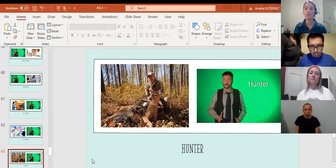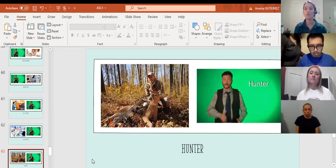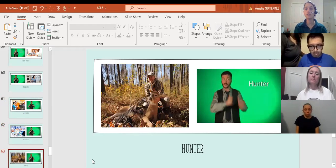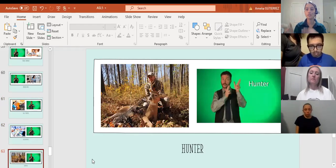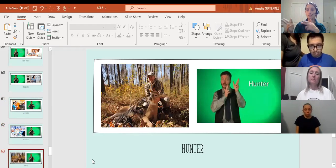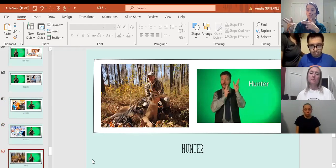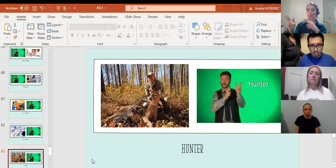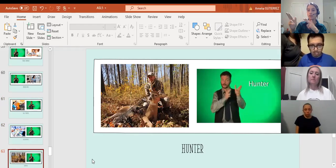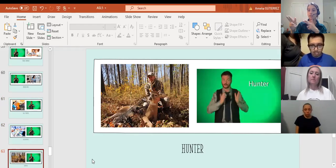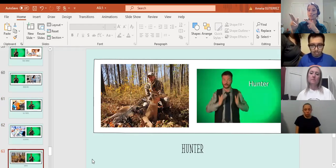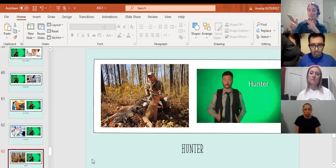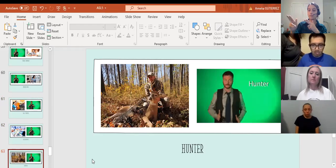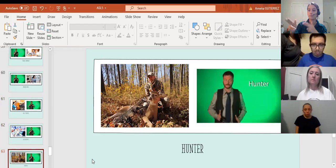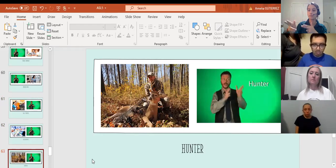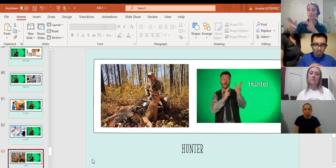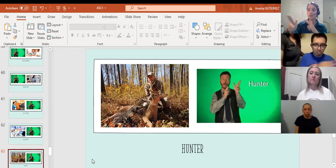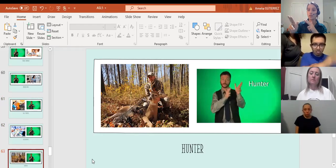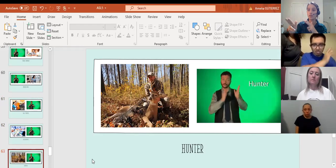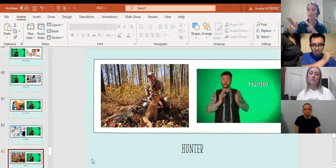A hunter, this is a sign for hunt.